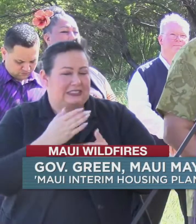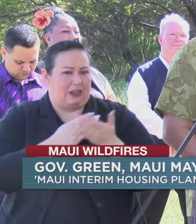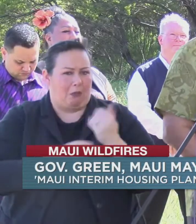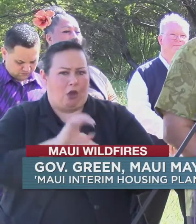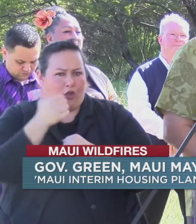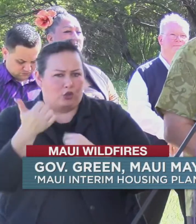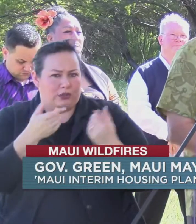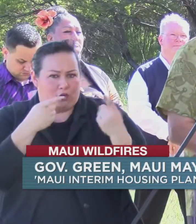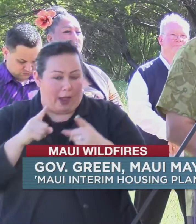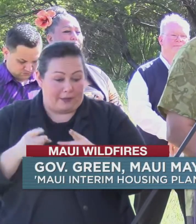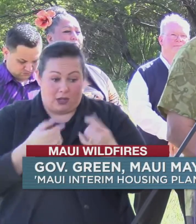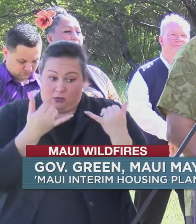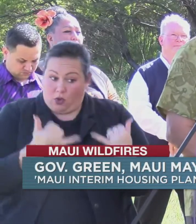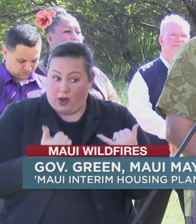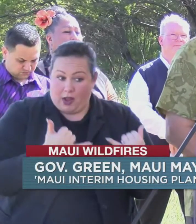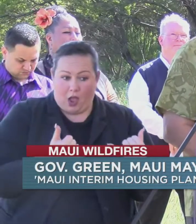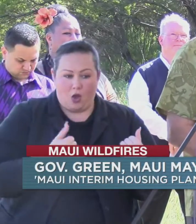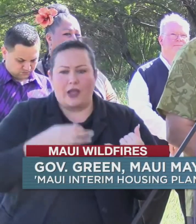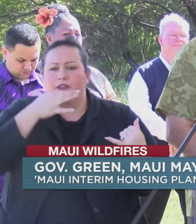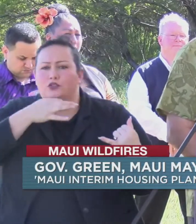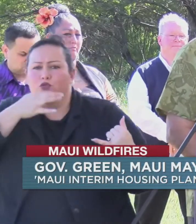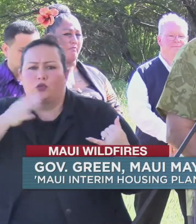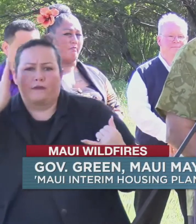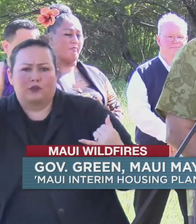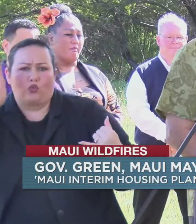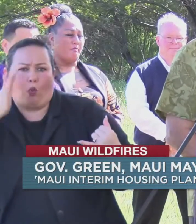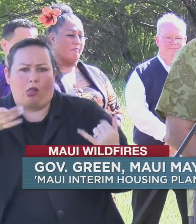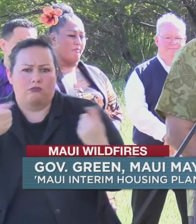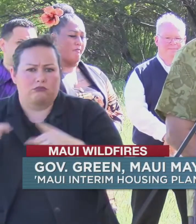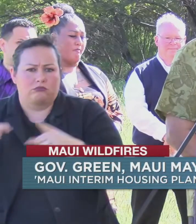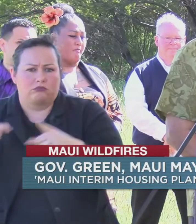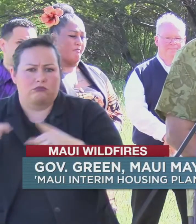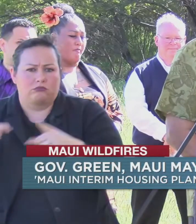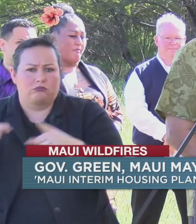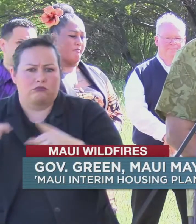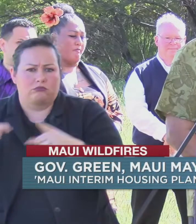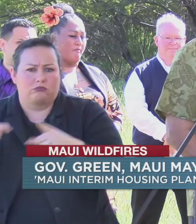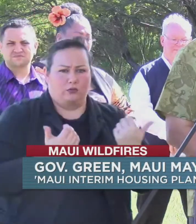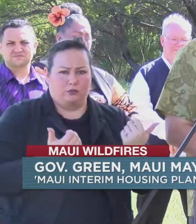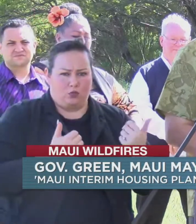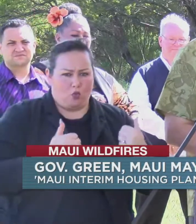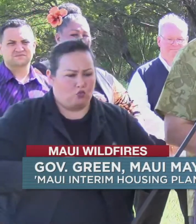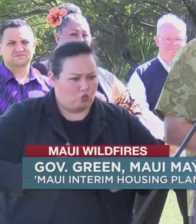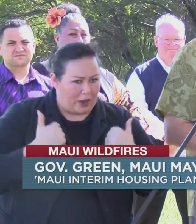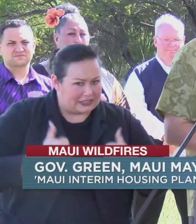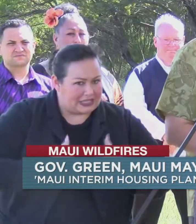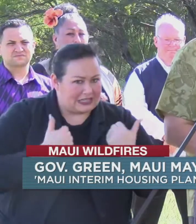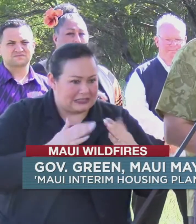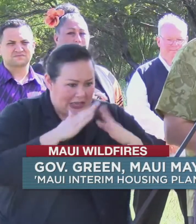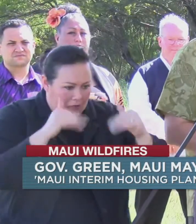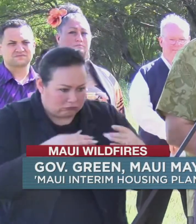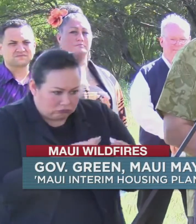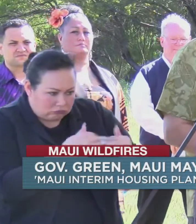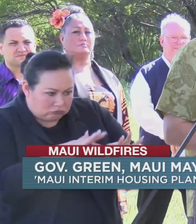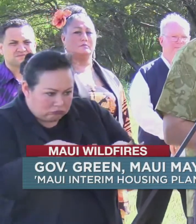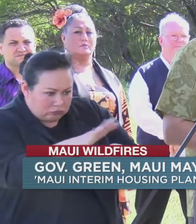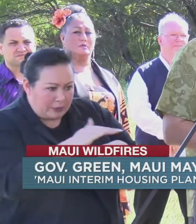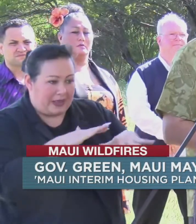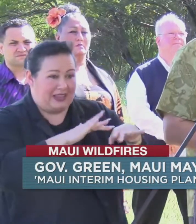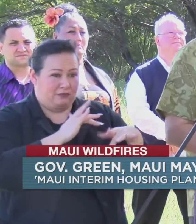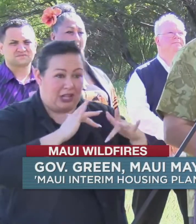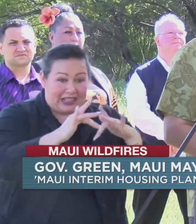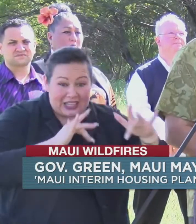now and some that are soon to happen that we're excited about. For example, residences being cleared, having power, having